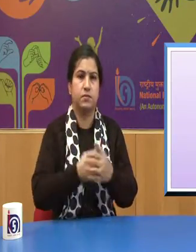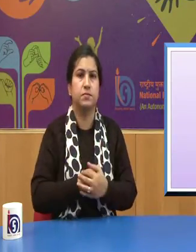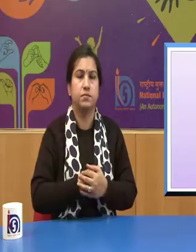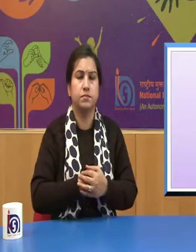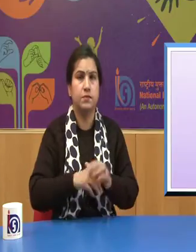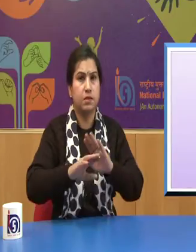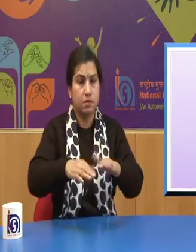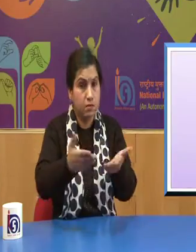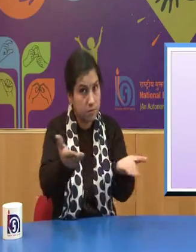Learners,